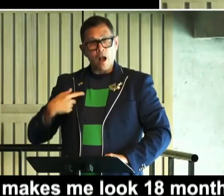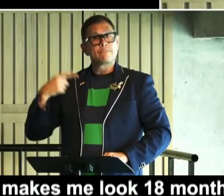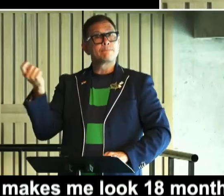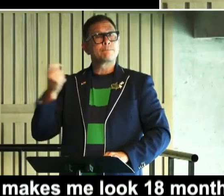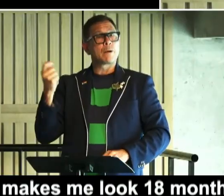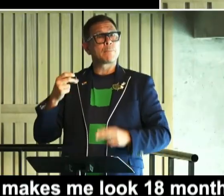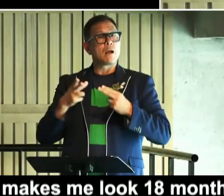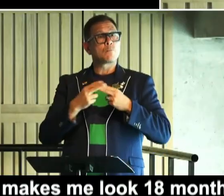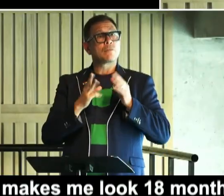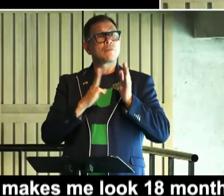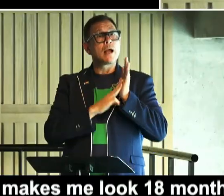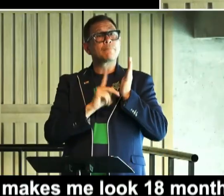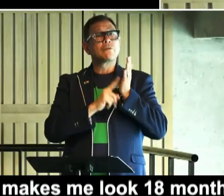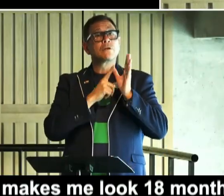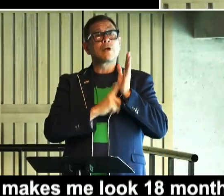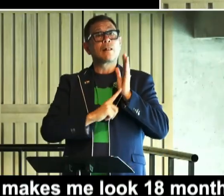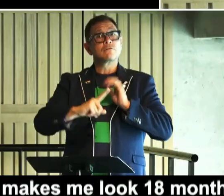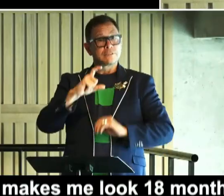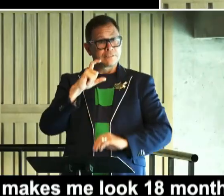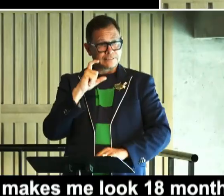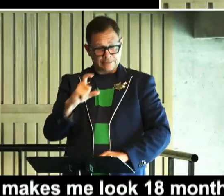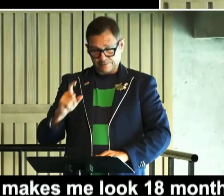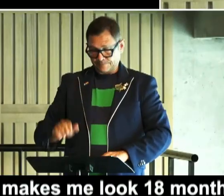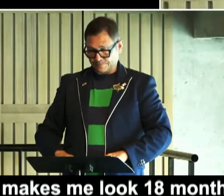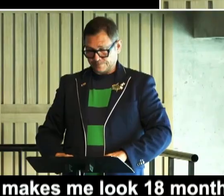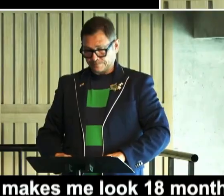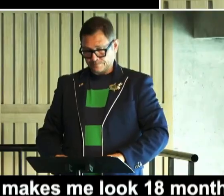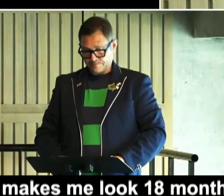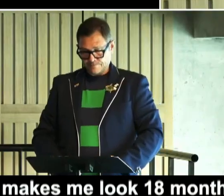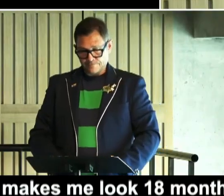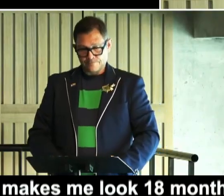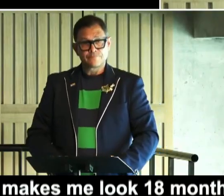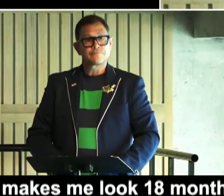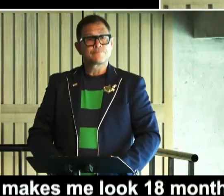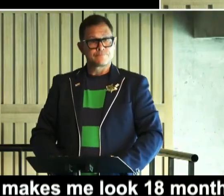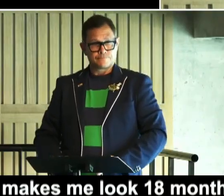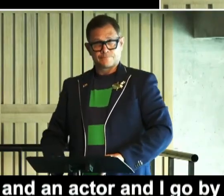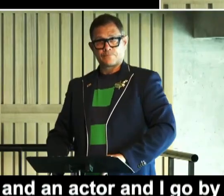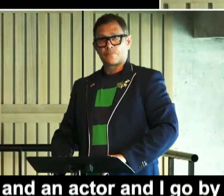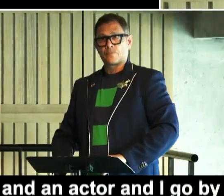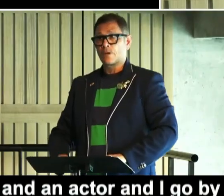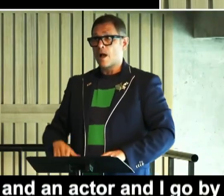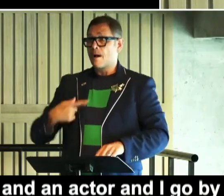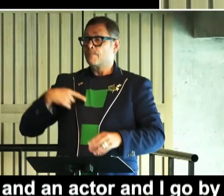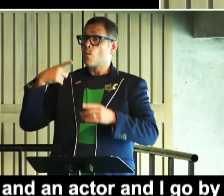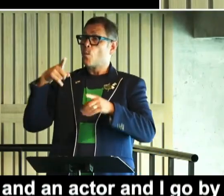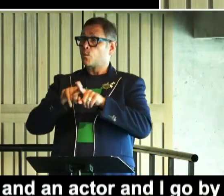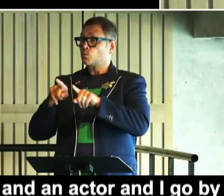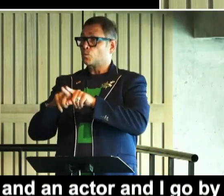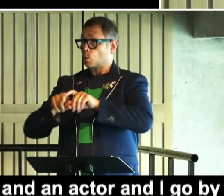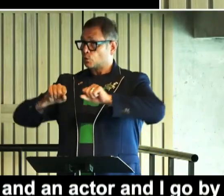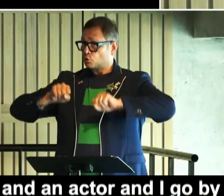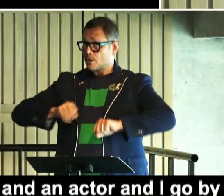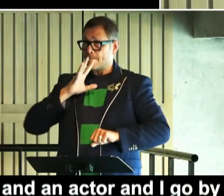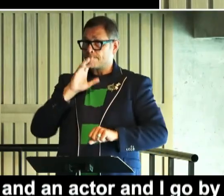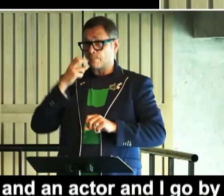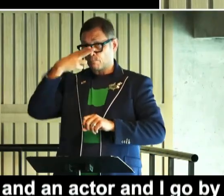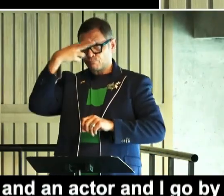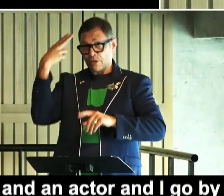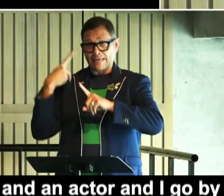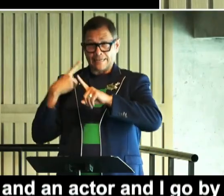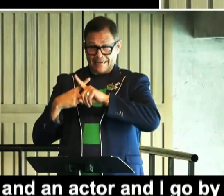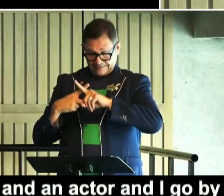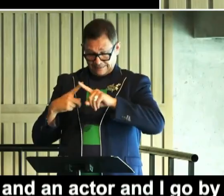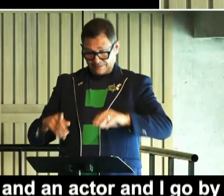Talk. I'm a member of the Metropolitan Local Aboriginal Land Council. And I'm